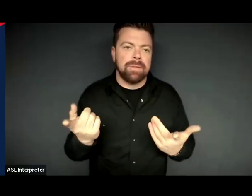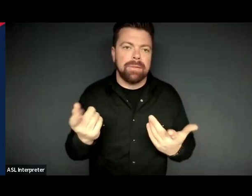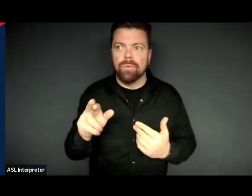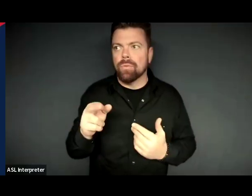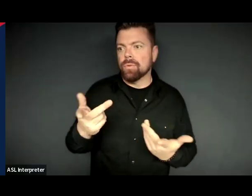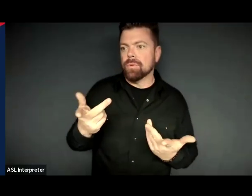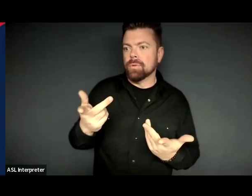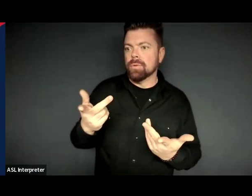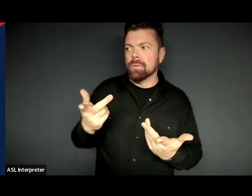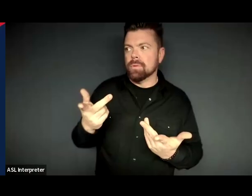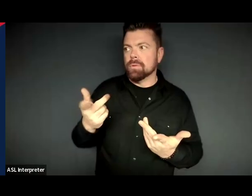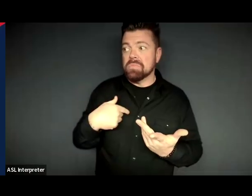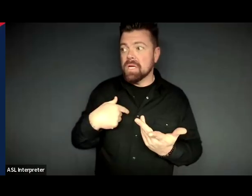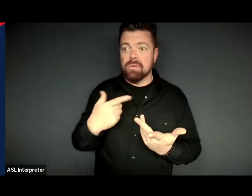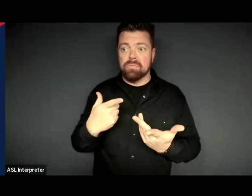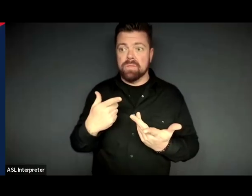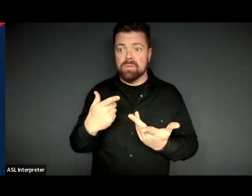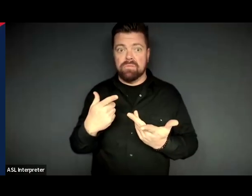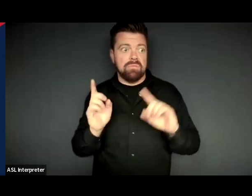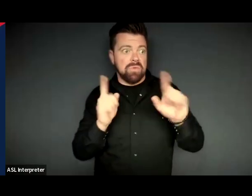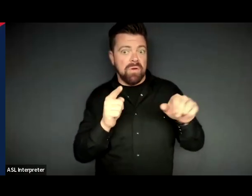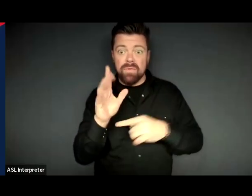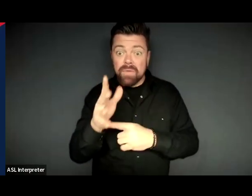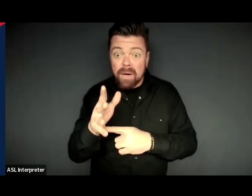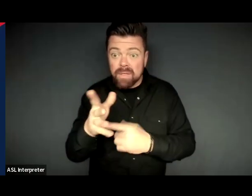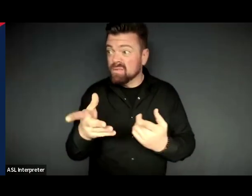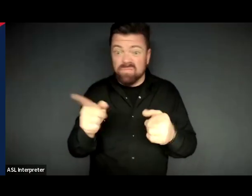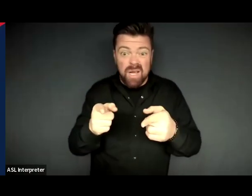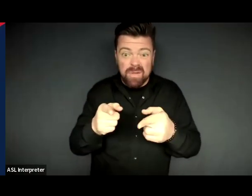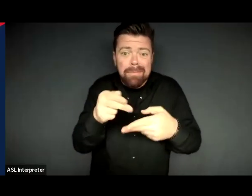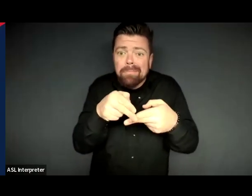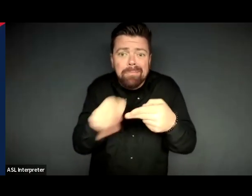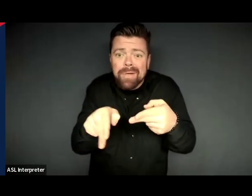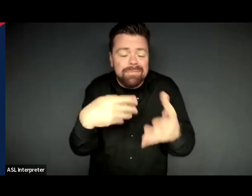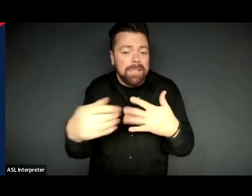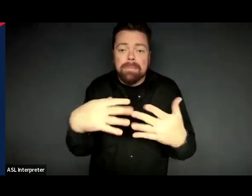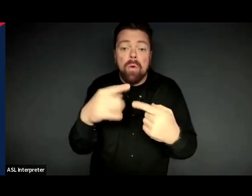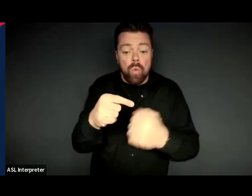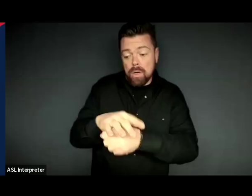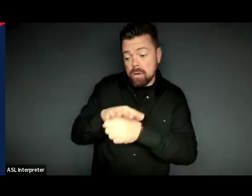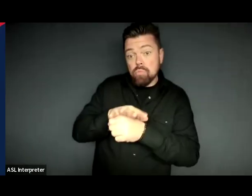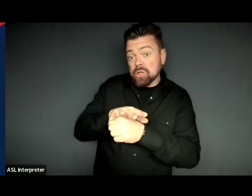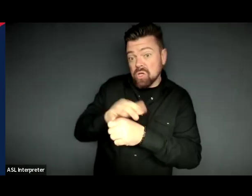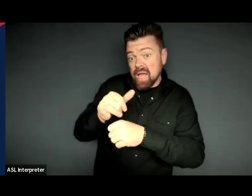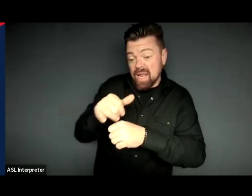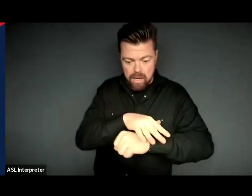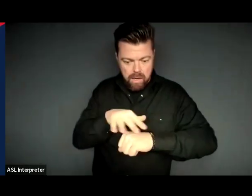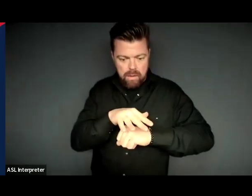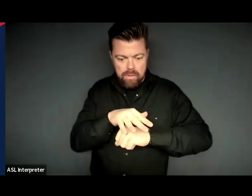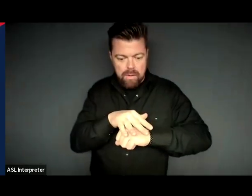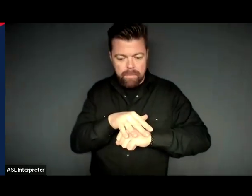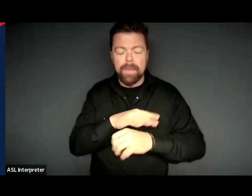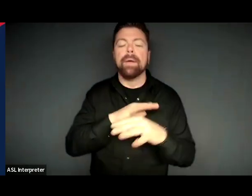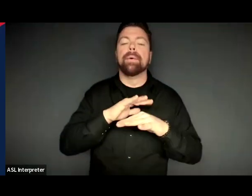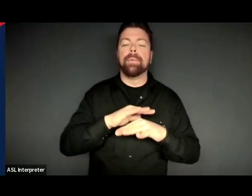chair just for 5 minutes. That wouldn't have done anything, would it? Yes. The minute you put pressure back on that spot, all